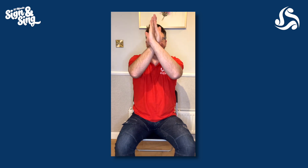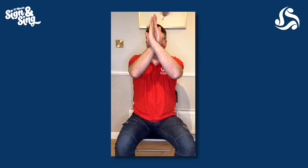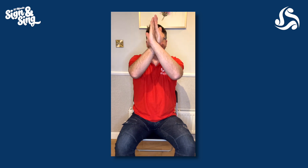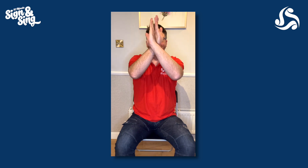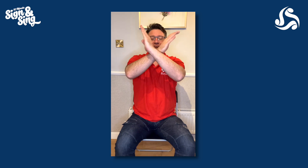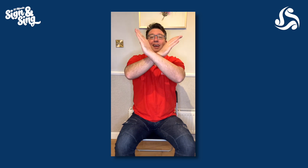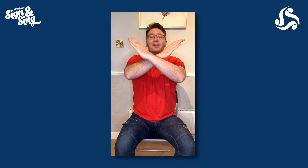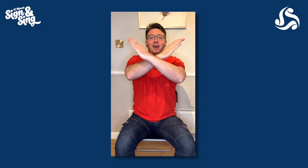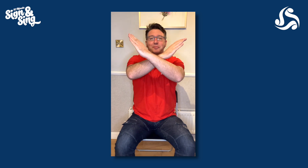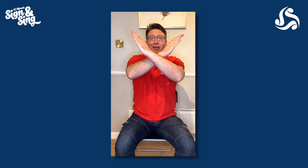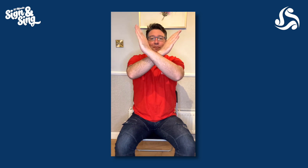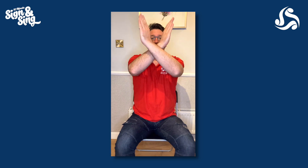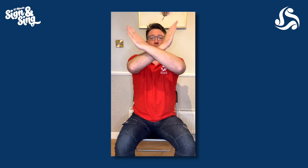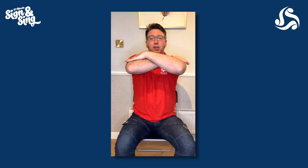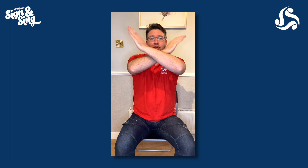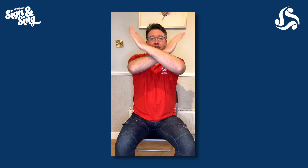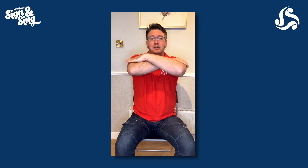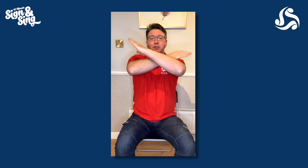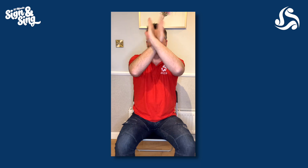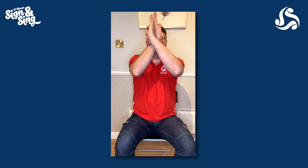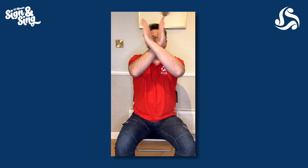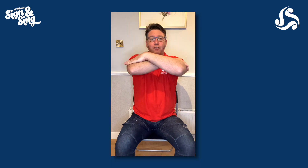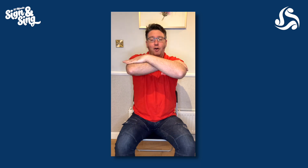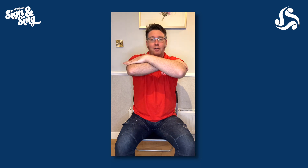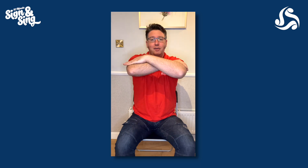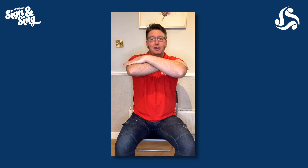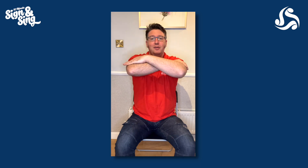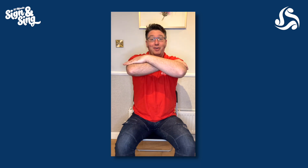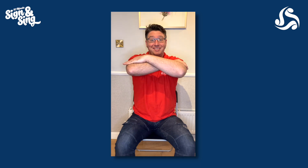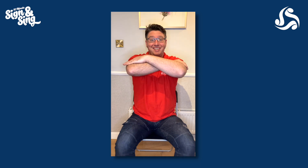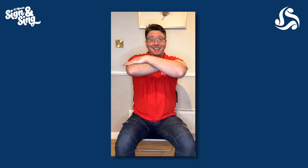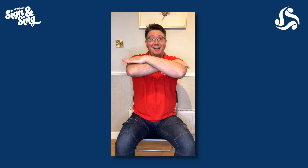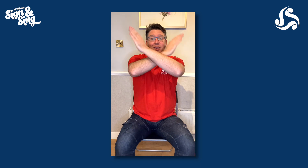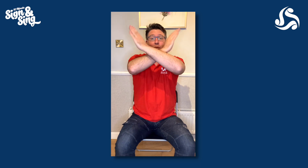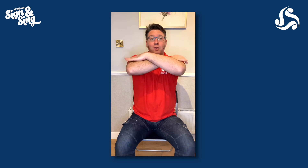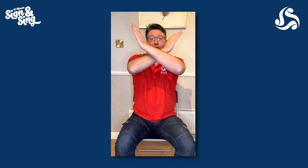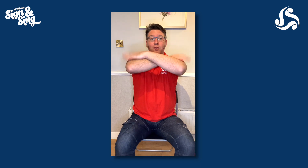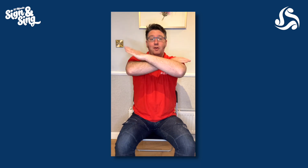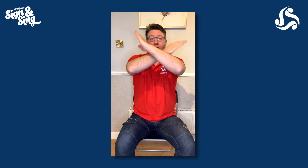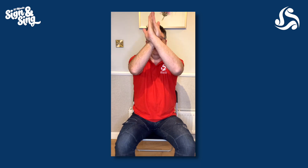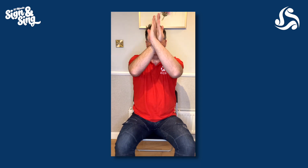3. Last bit, 1, 2, 3, 4. Practice that again.